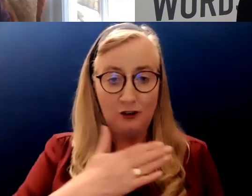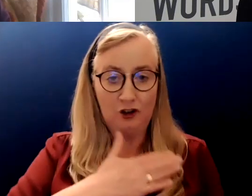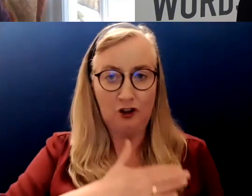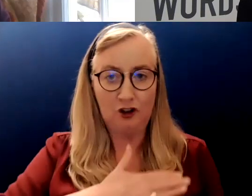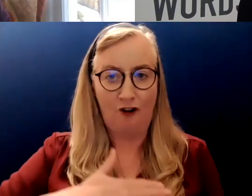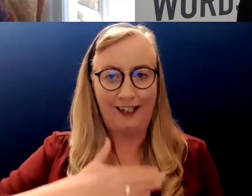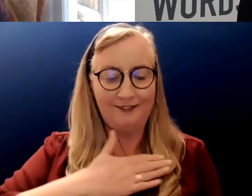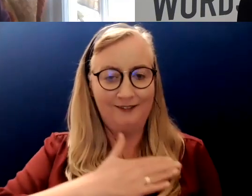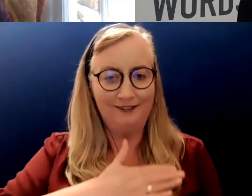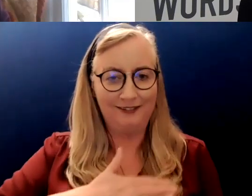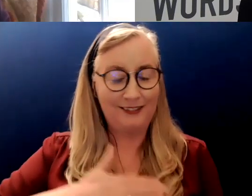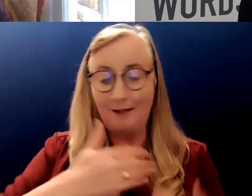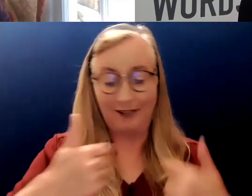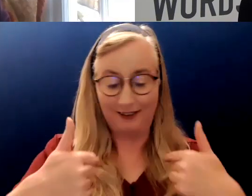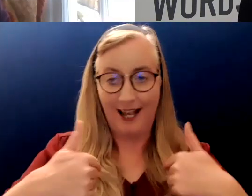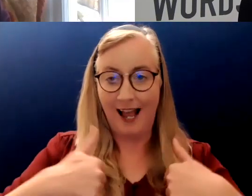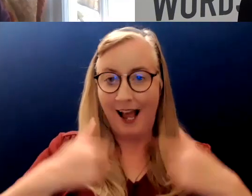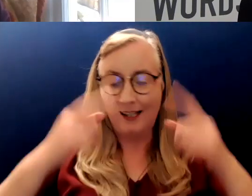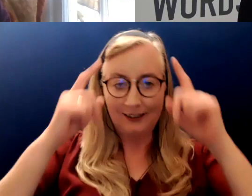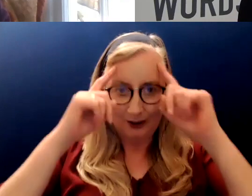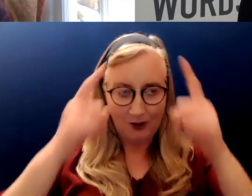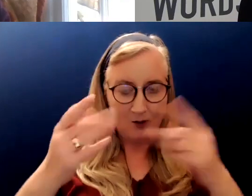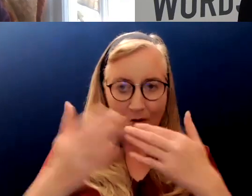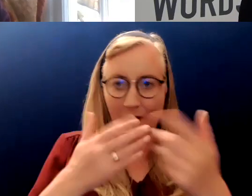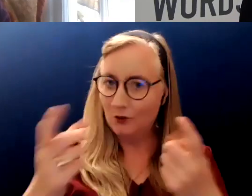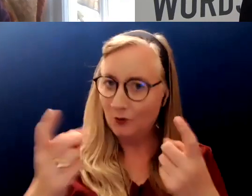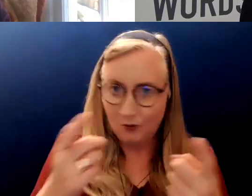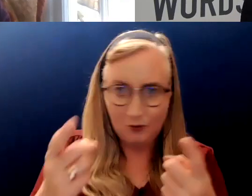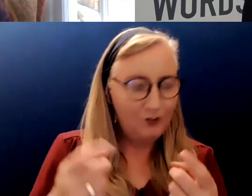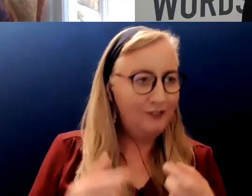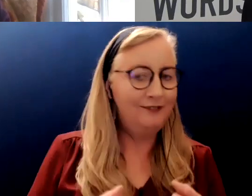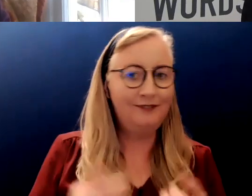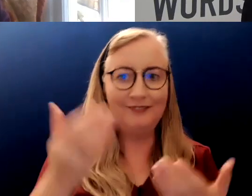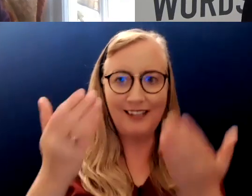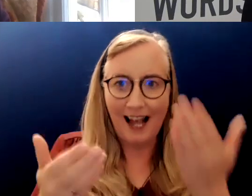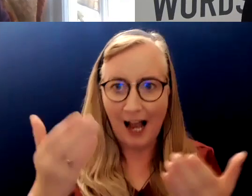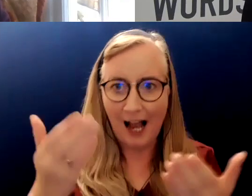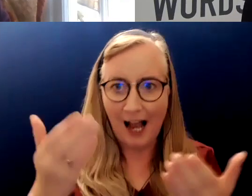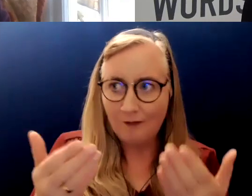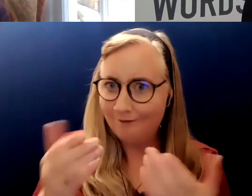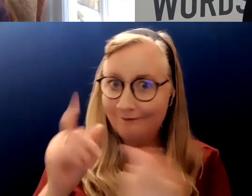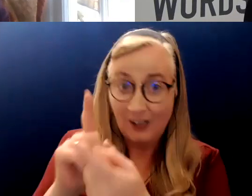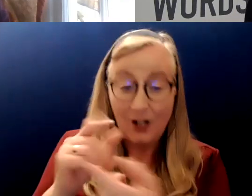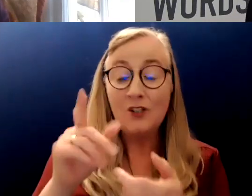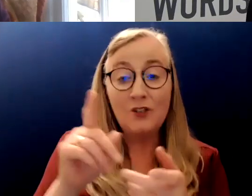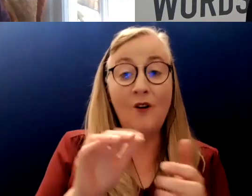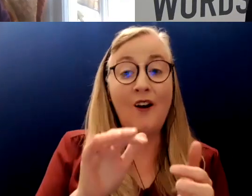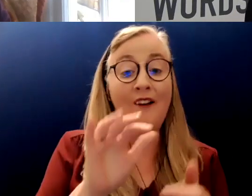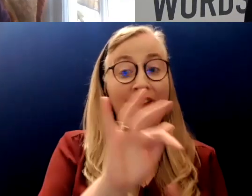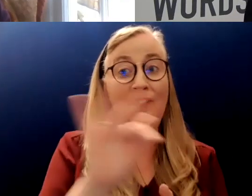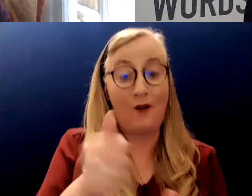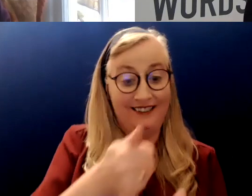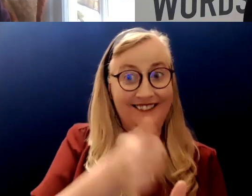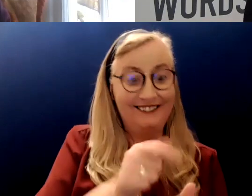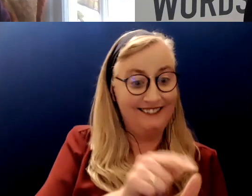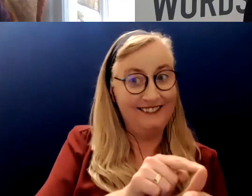because I just didn't know what to do and how to do this. So as I say, fast forward, and